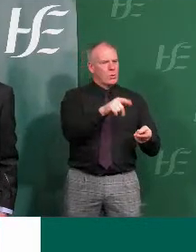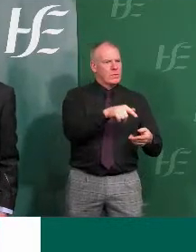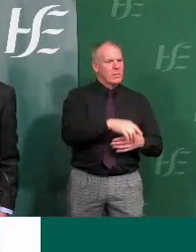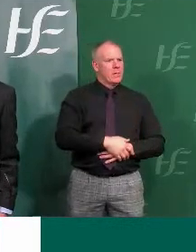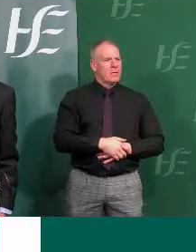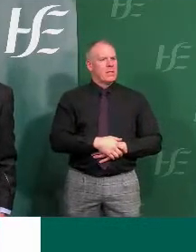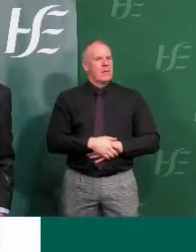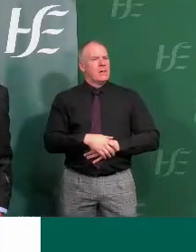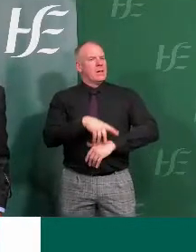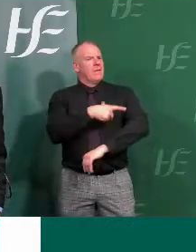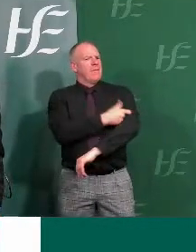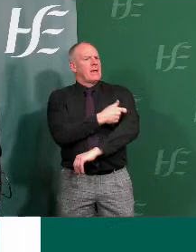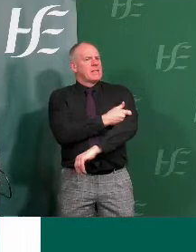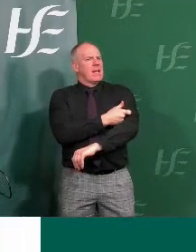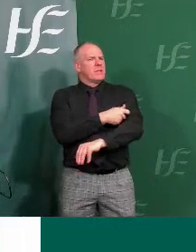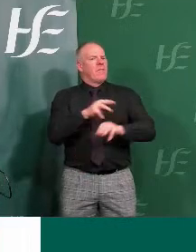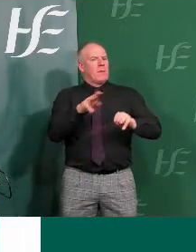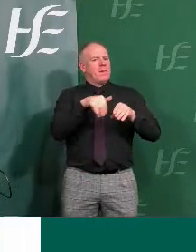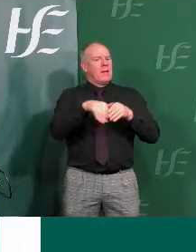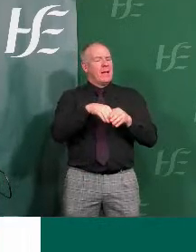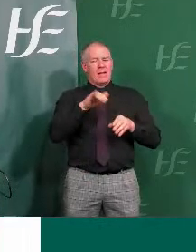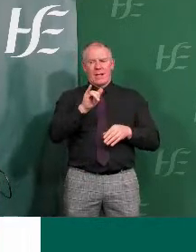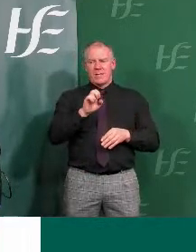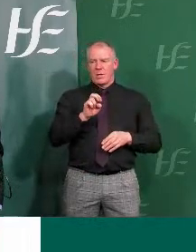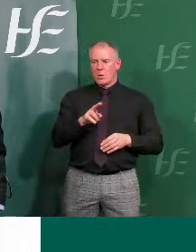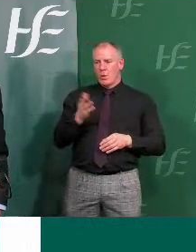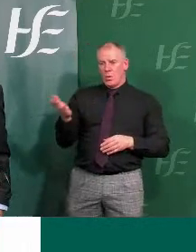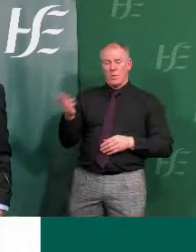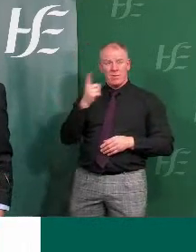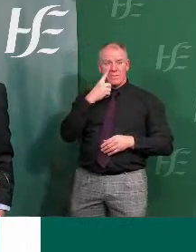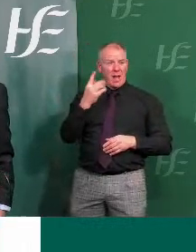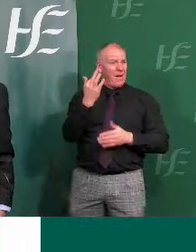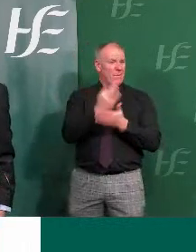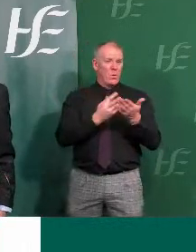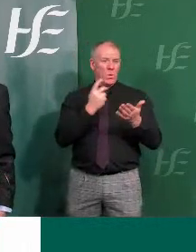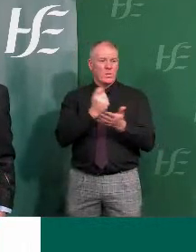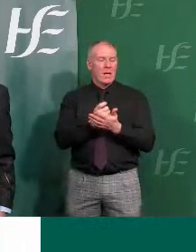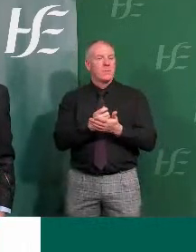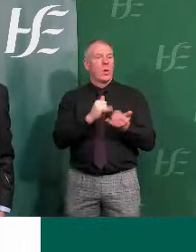the vaccination status in ICU, you've heard this referenced multiple times.